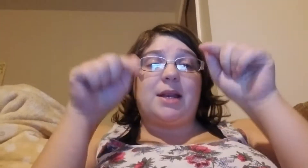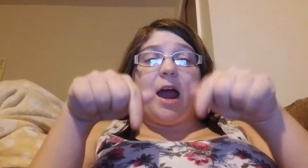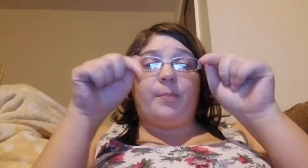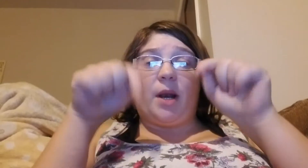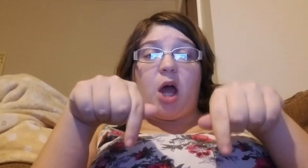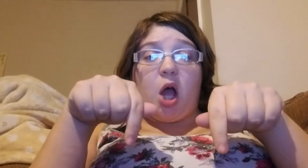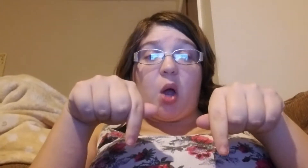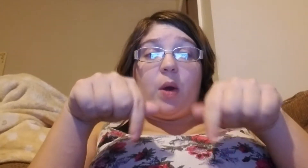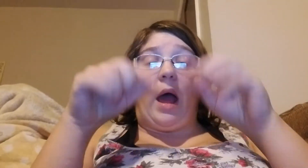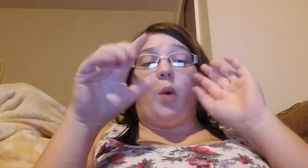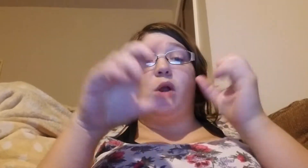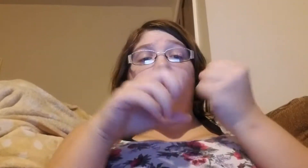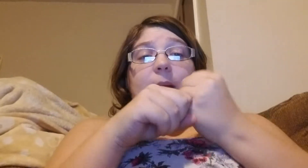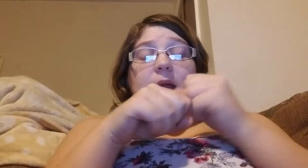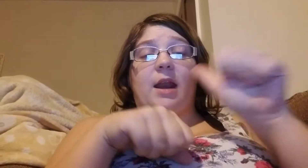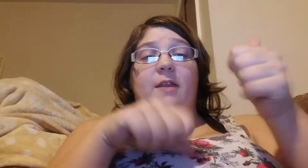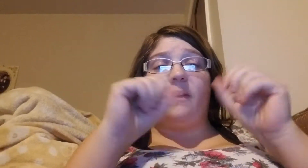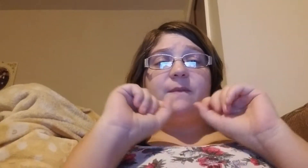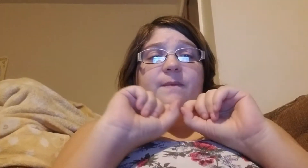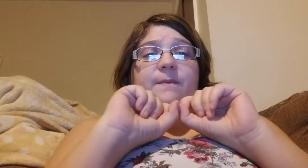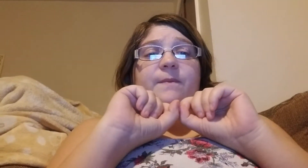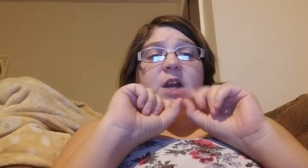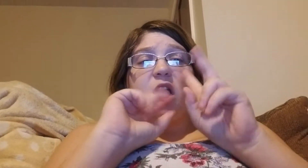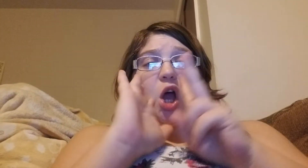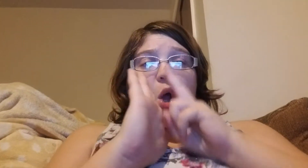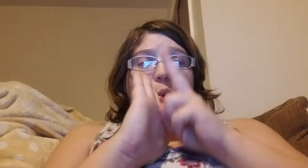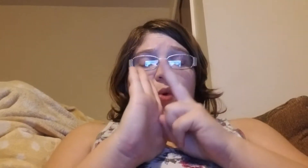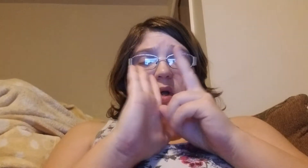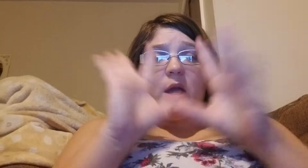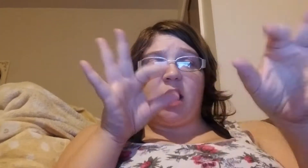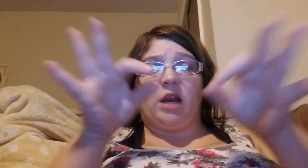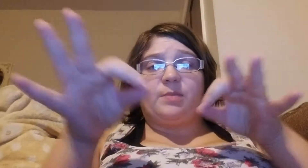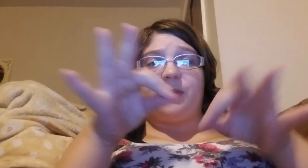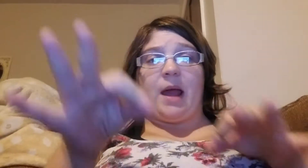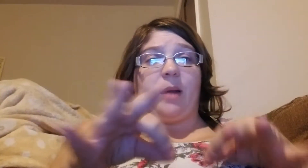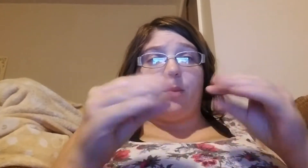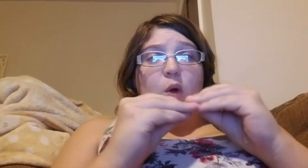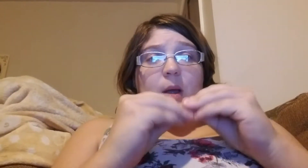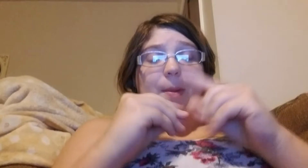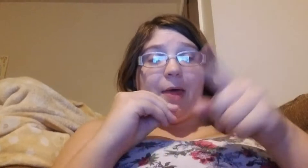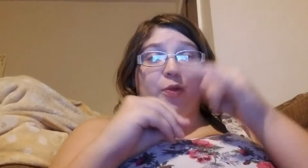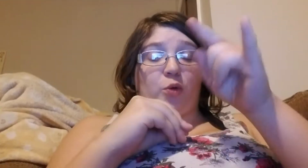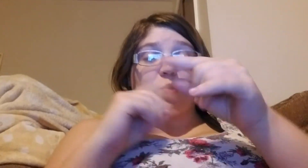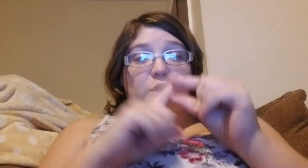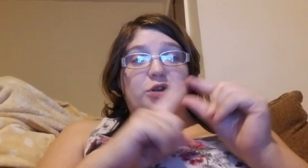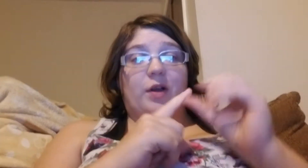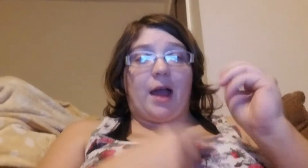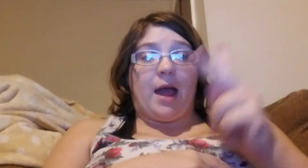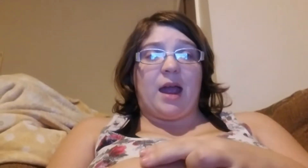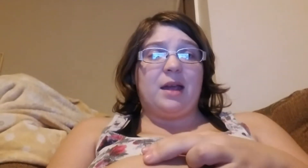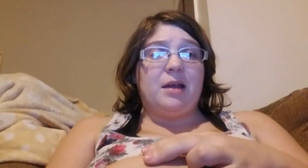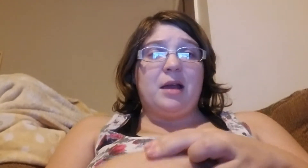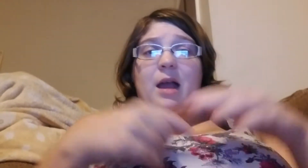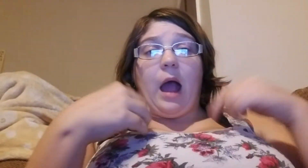down below and I will make another video and explain more about those words, okay?